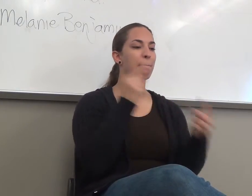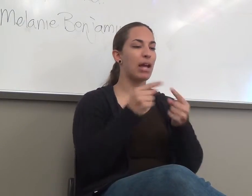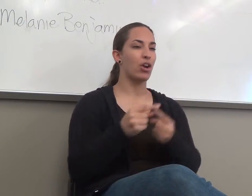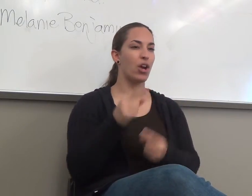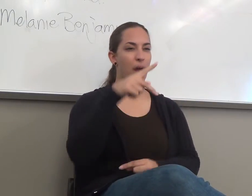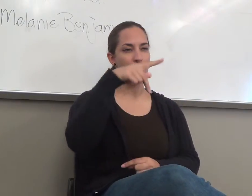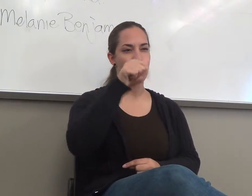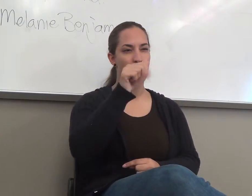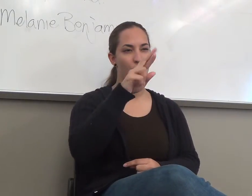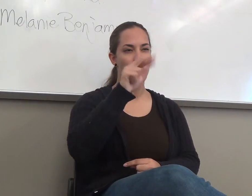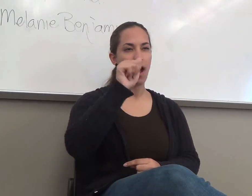means.